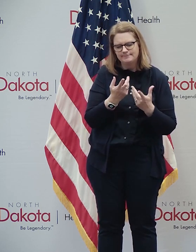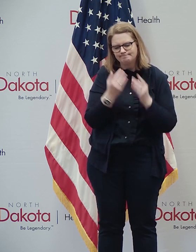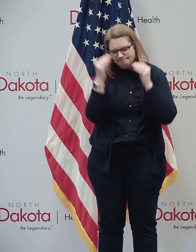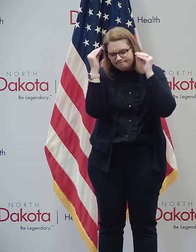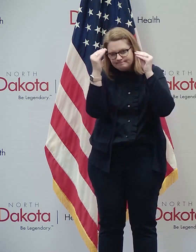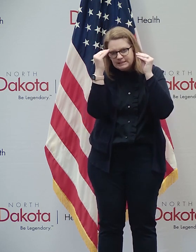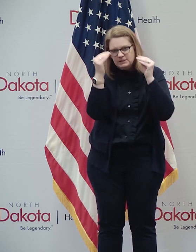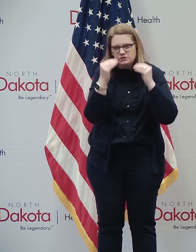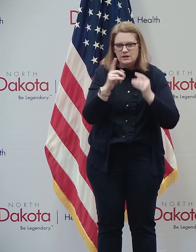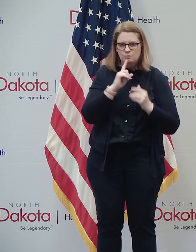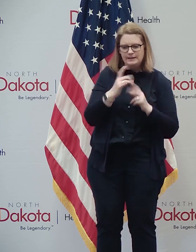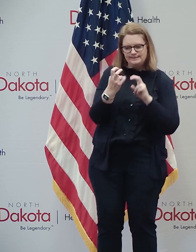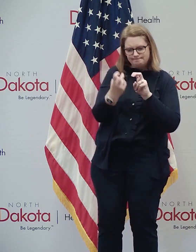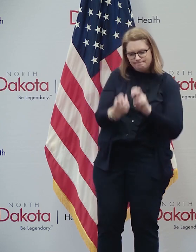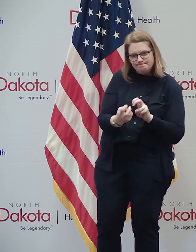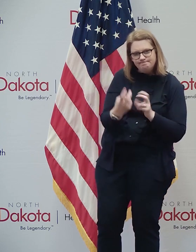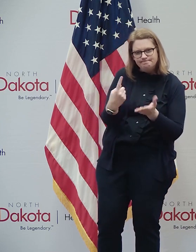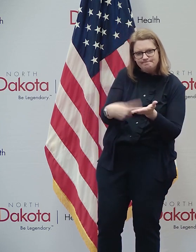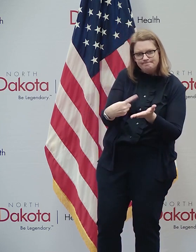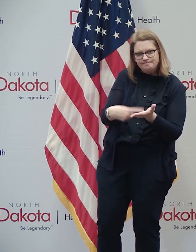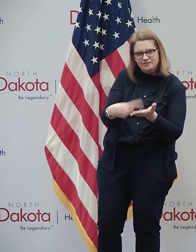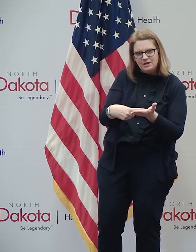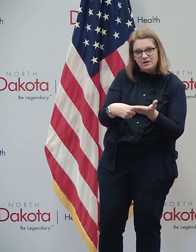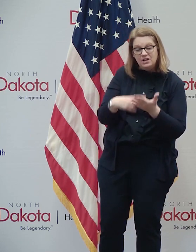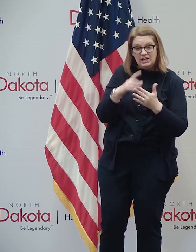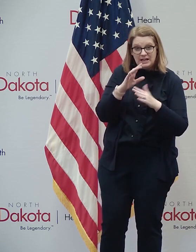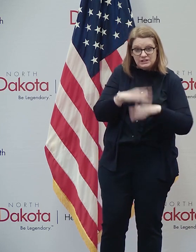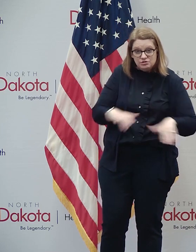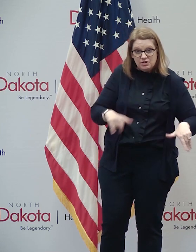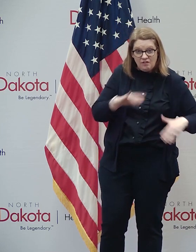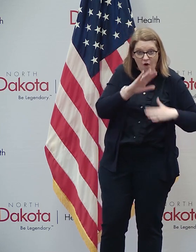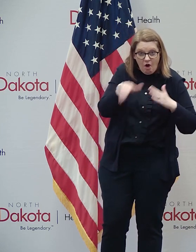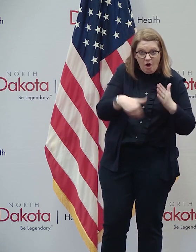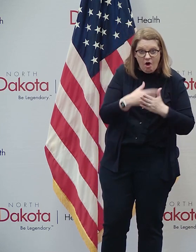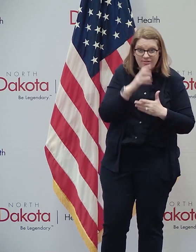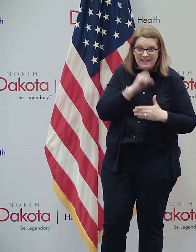how to hold those conversations with children of all ages, not just the youngest ones,